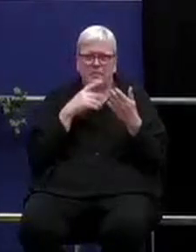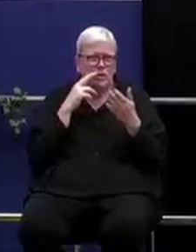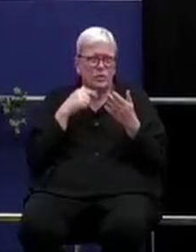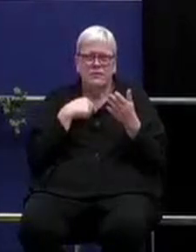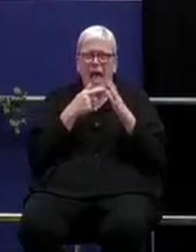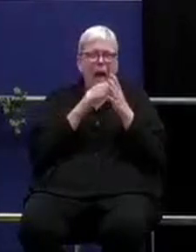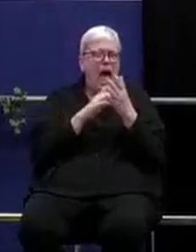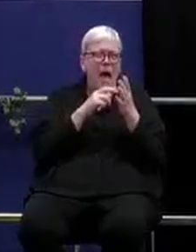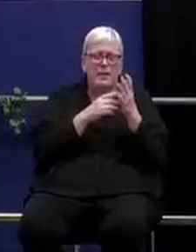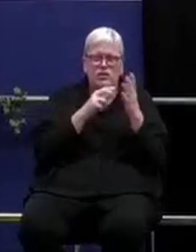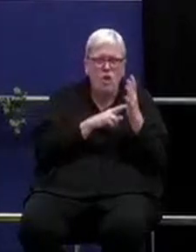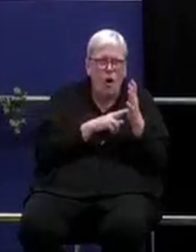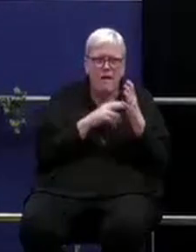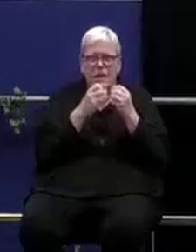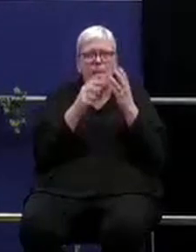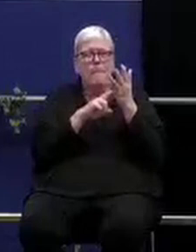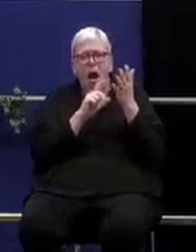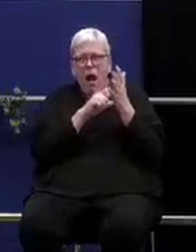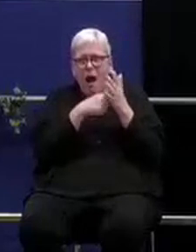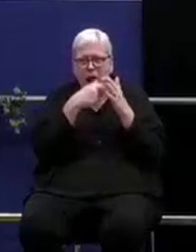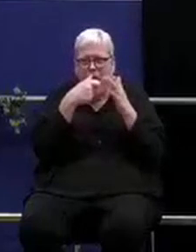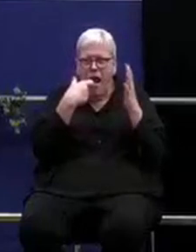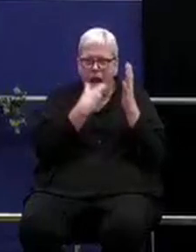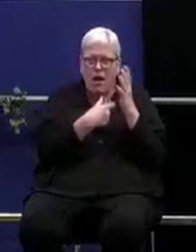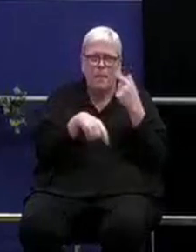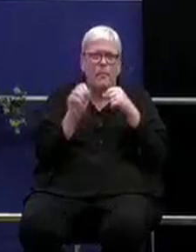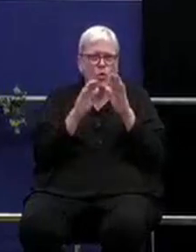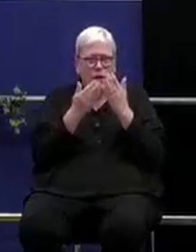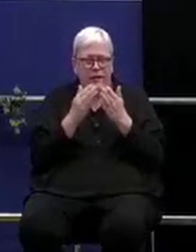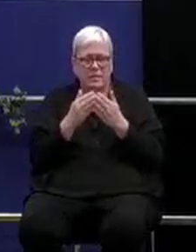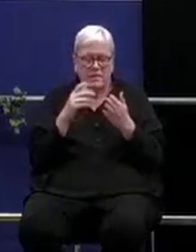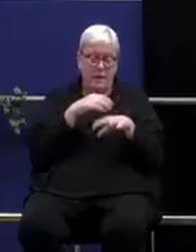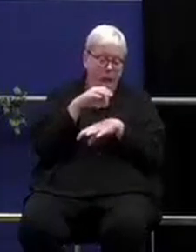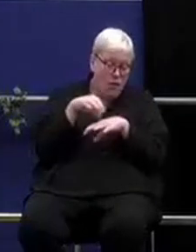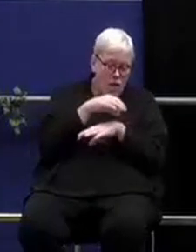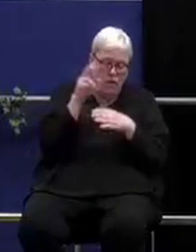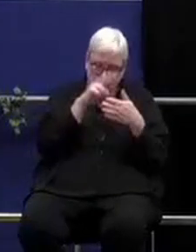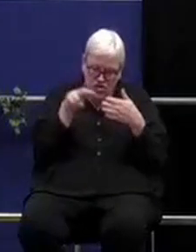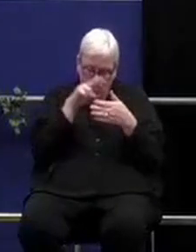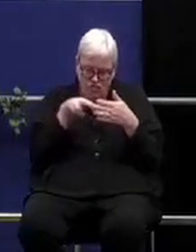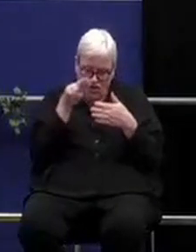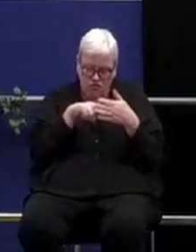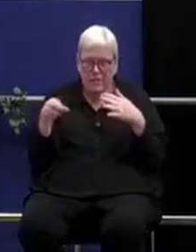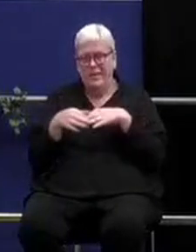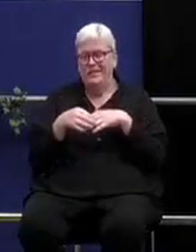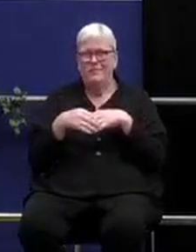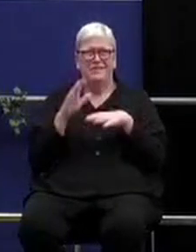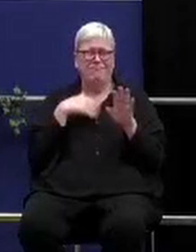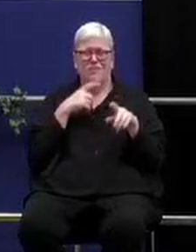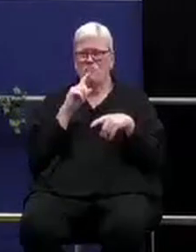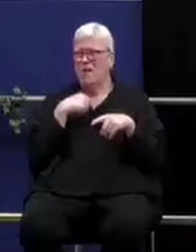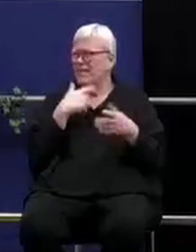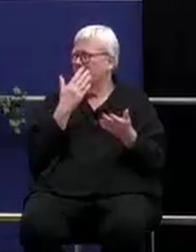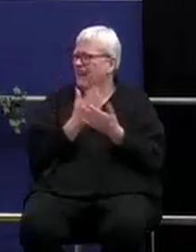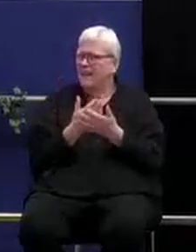order, like the day some of these bunker books arrived. And I would spend hours reading them. And I think my husband was like, what was going on?